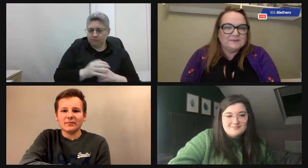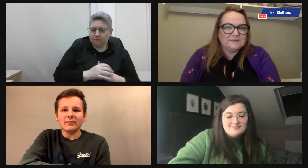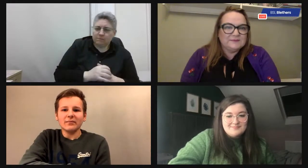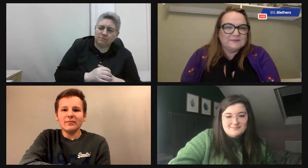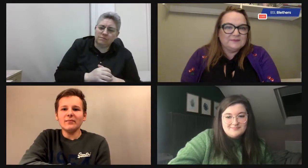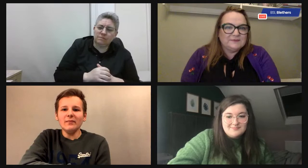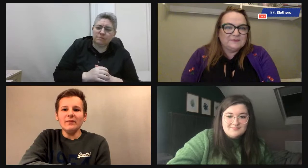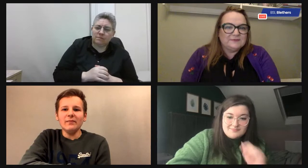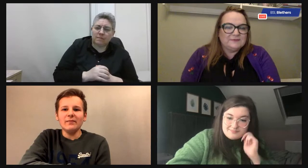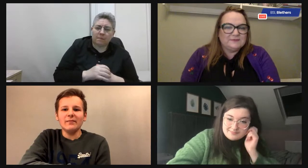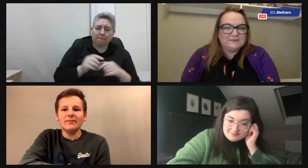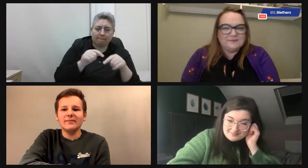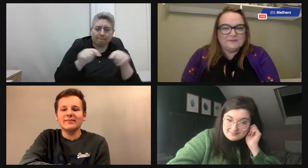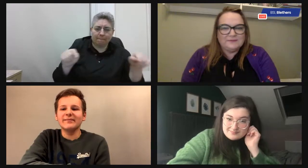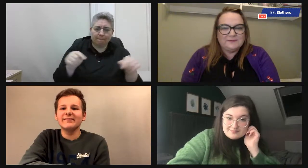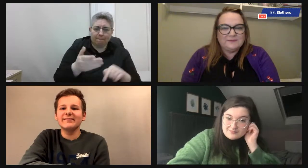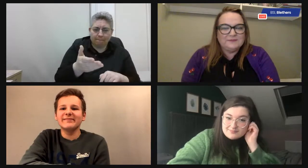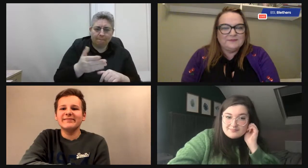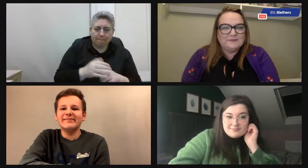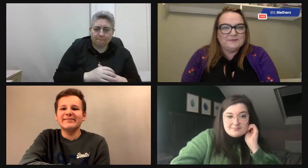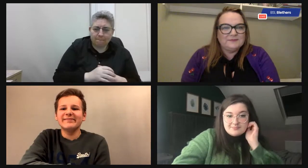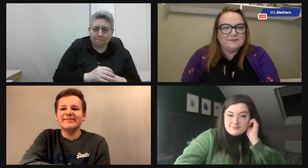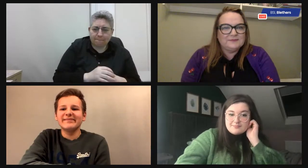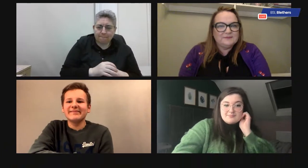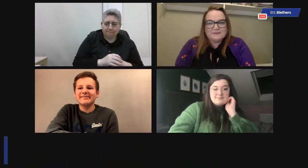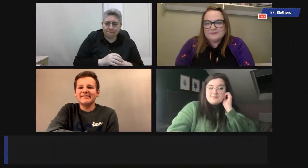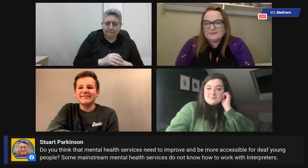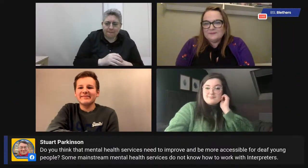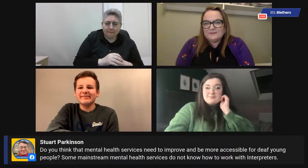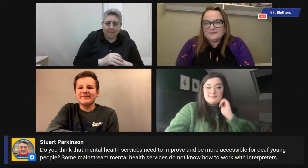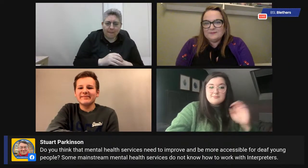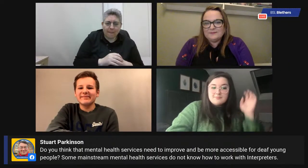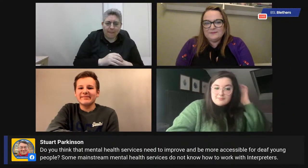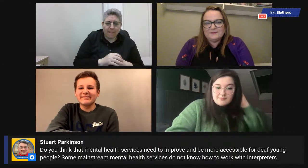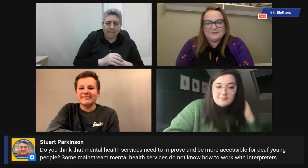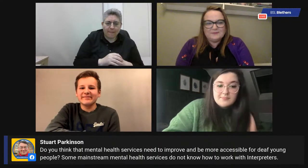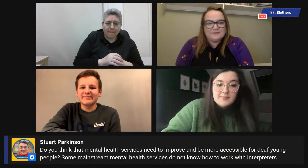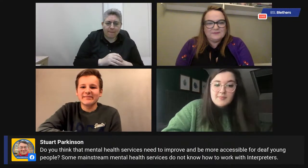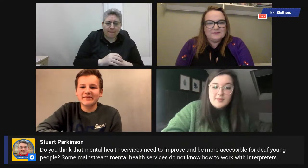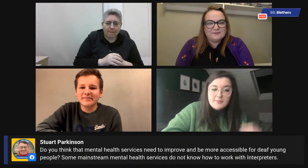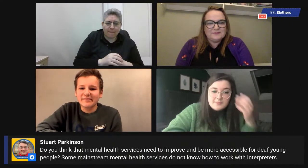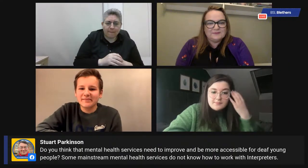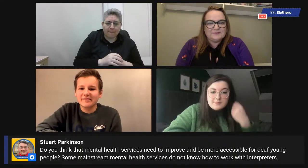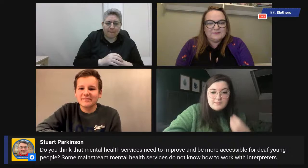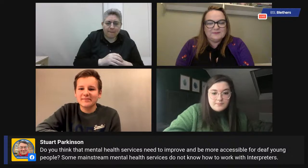Okay, we've got a question now from Stuart Patterson. Can we have a look at Stuart's question?